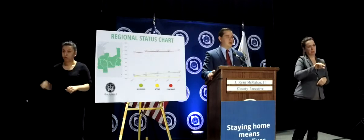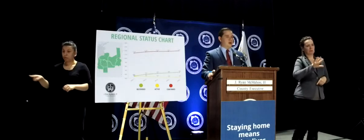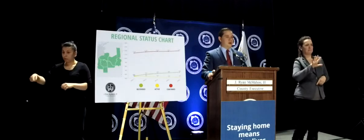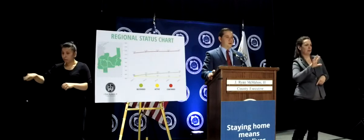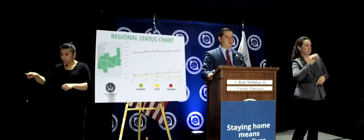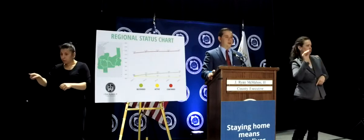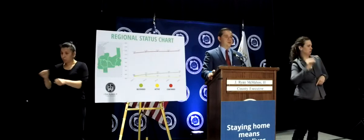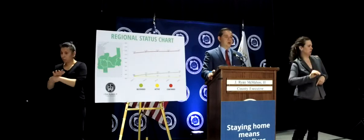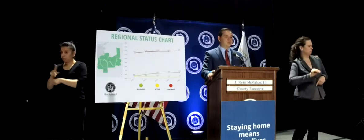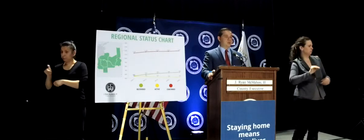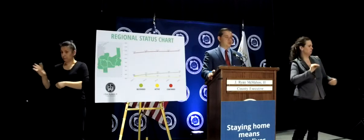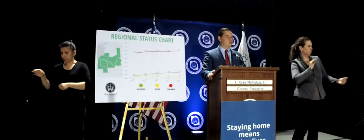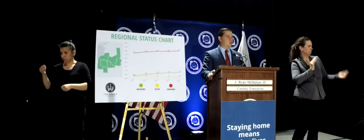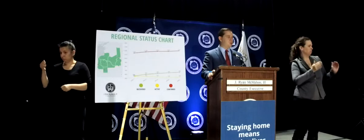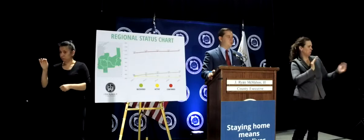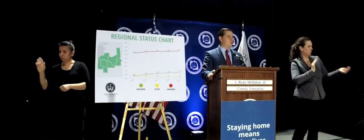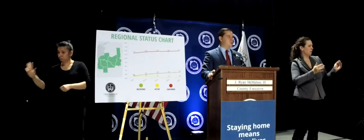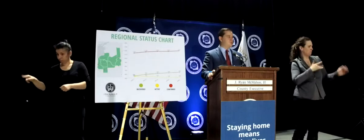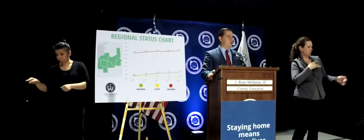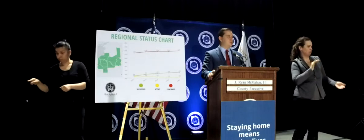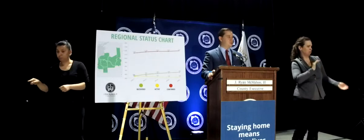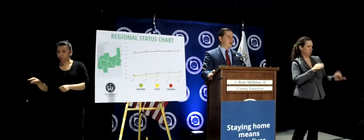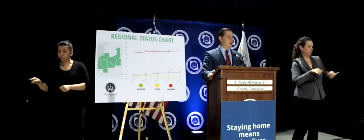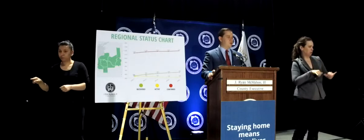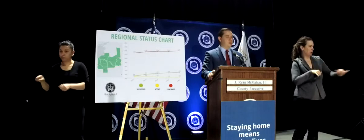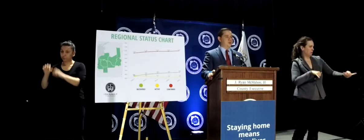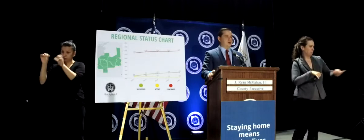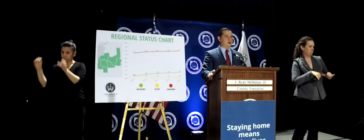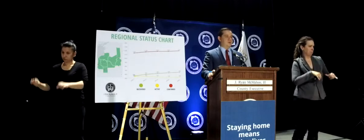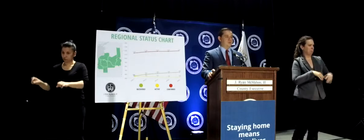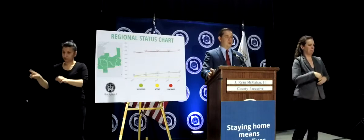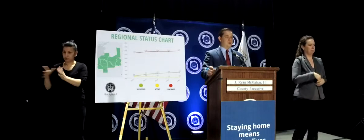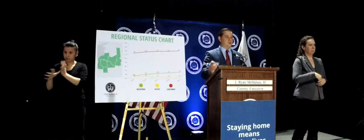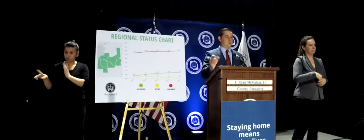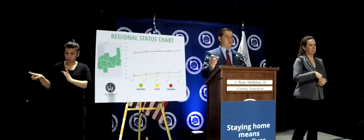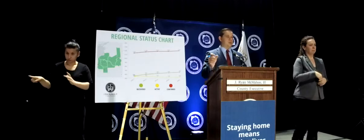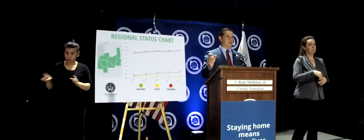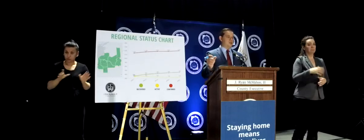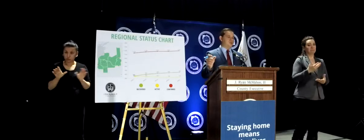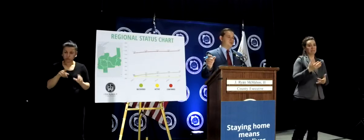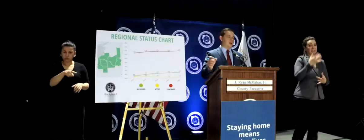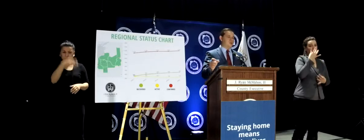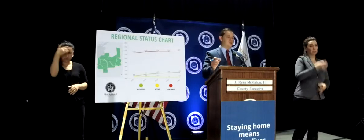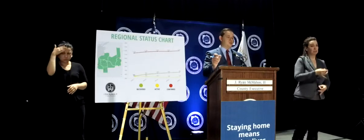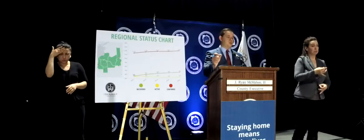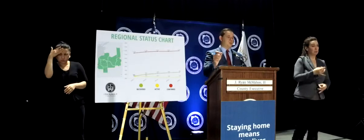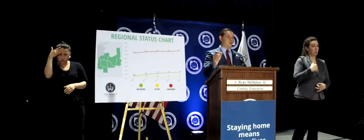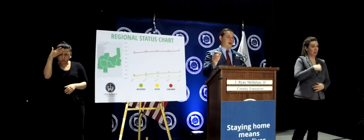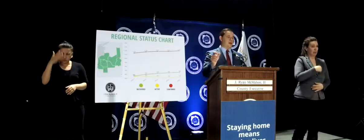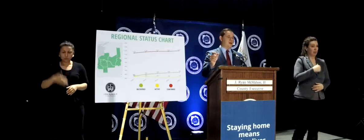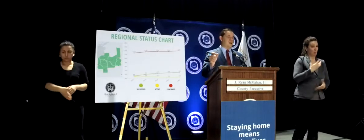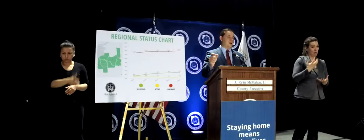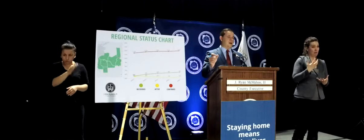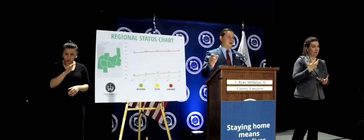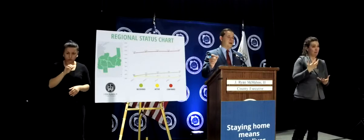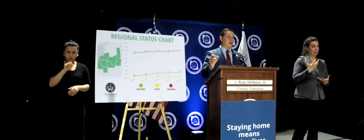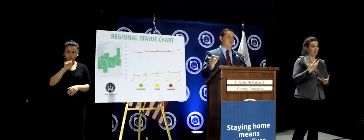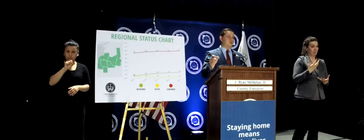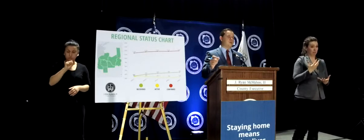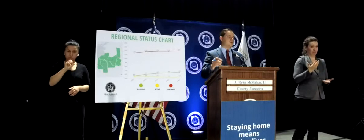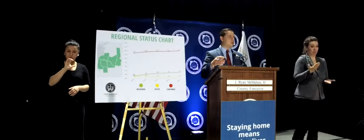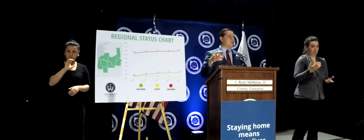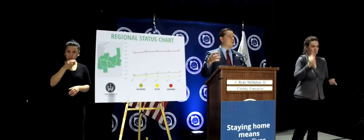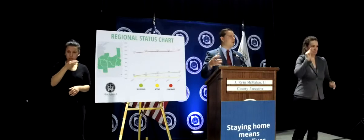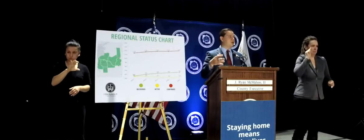measures, it's going to be interesting. We're essentially hunting down as a risk mitigation strategy to people that